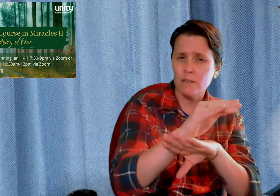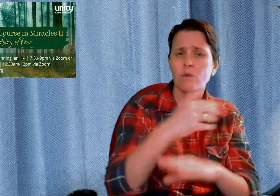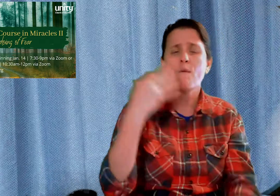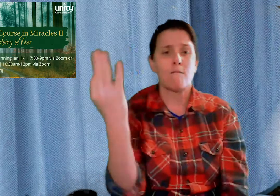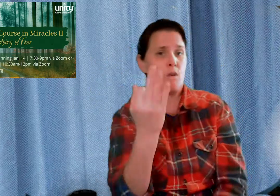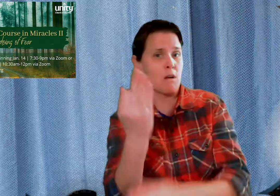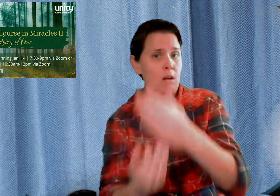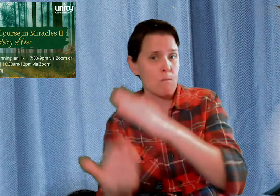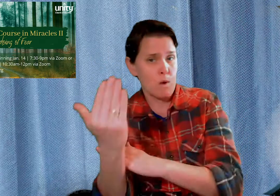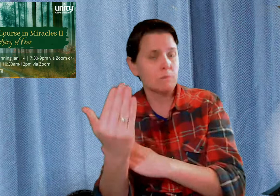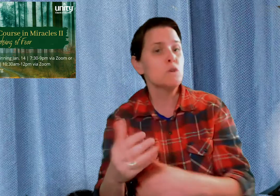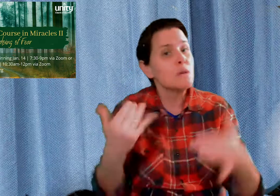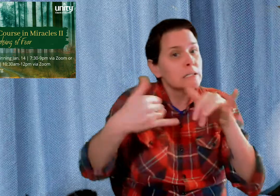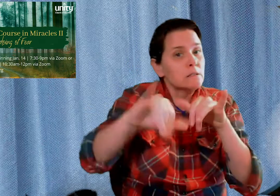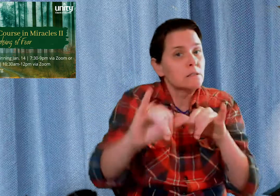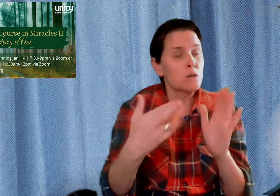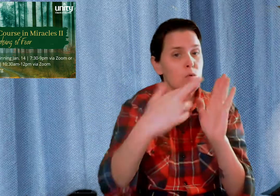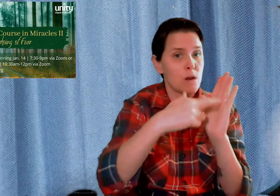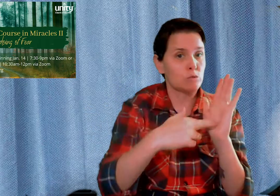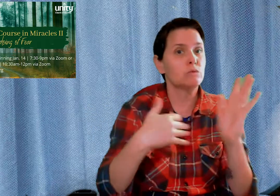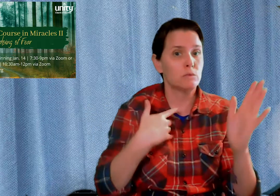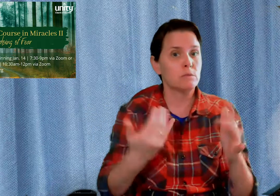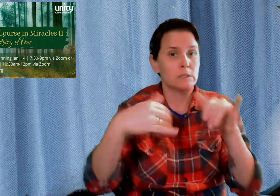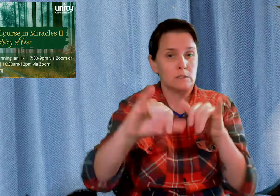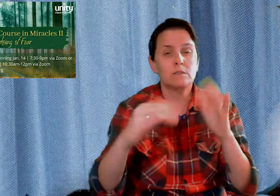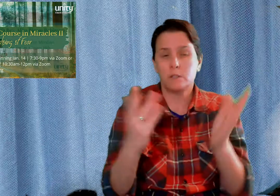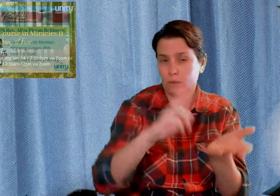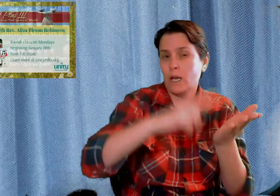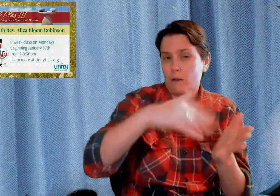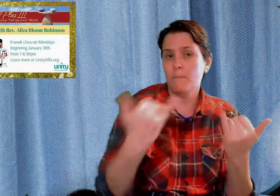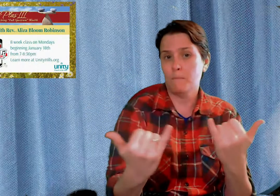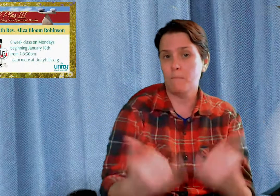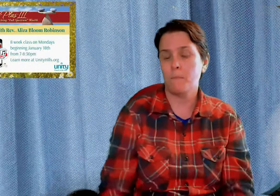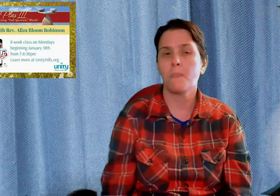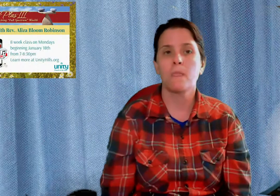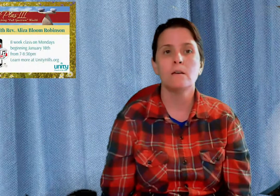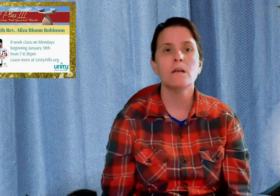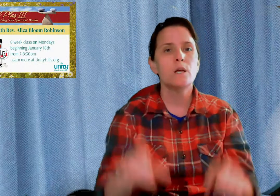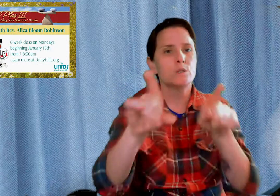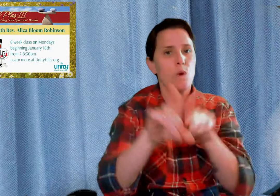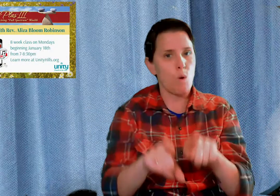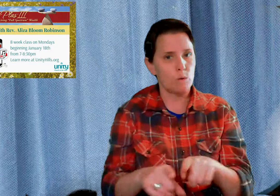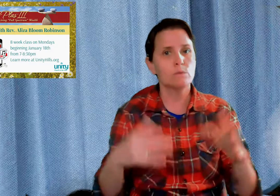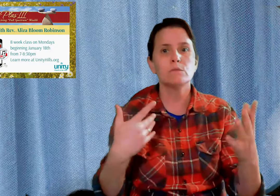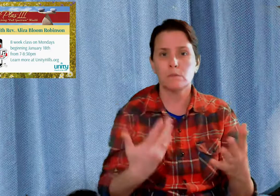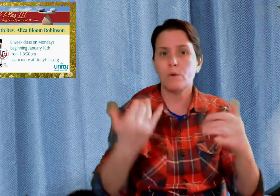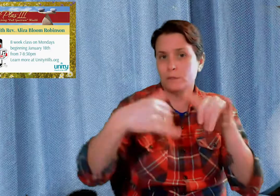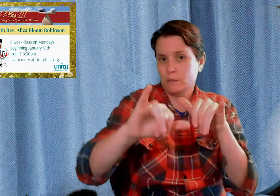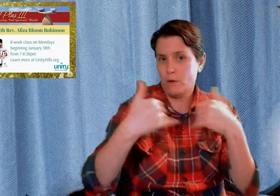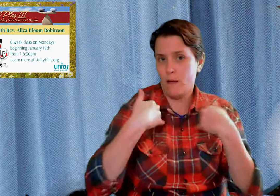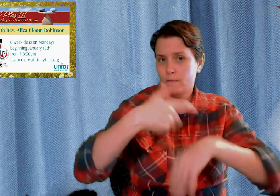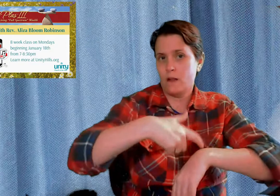a.m., and you can learn more and register at unityhills.org. And it's also not too late to join Prosperity Plus